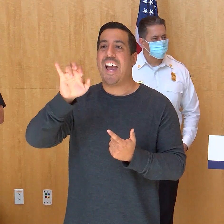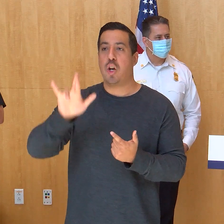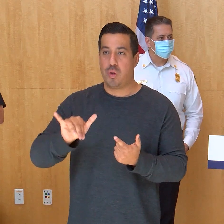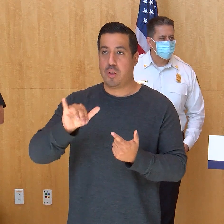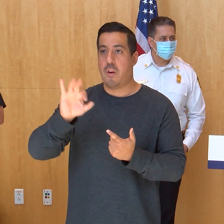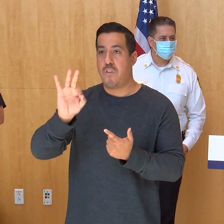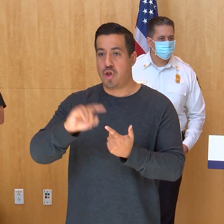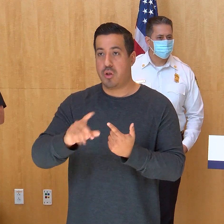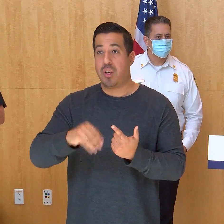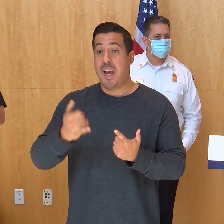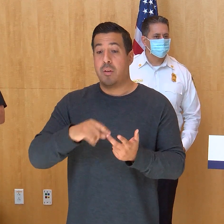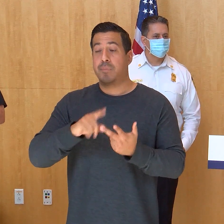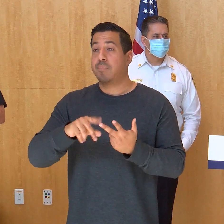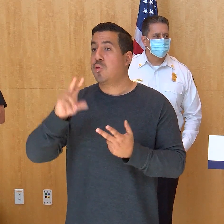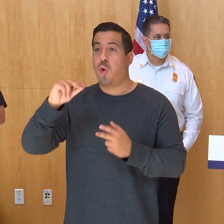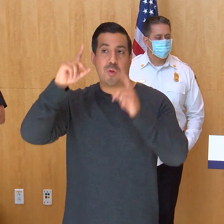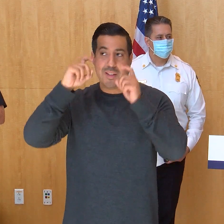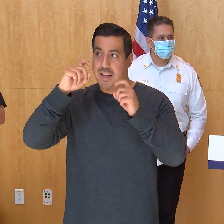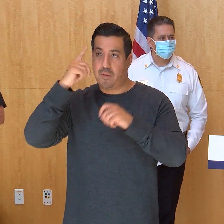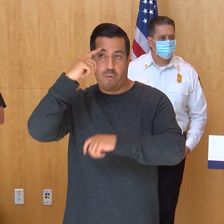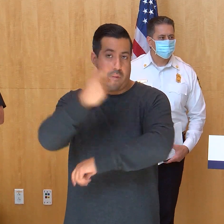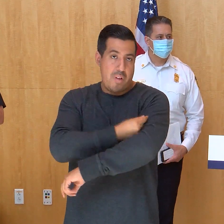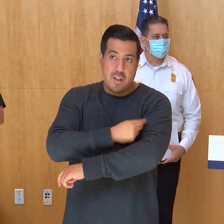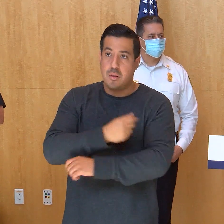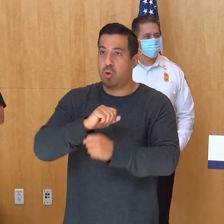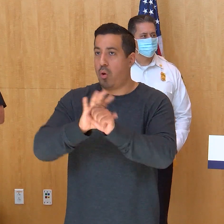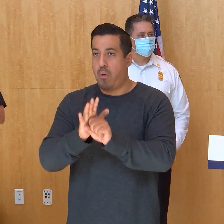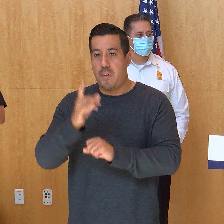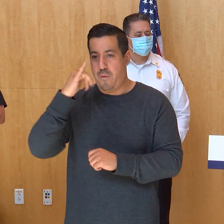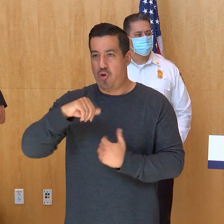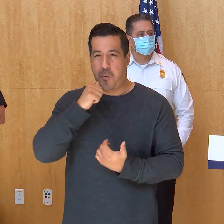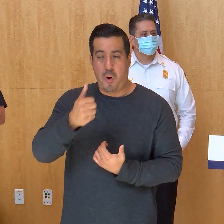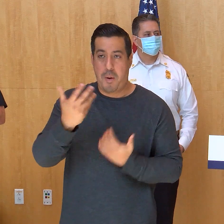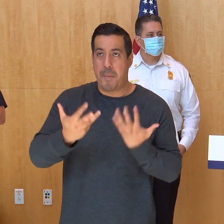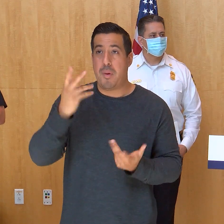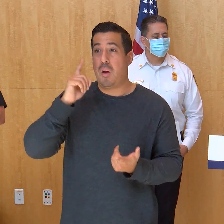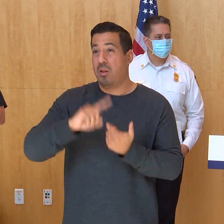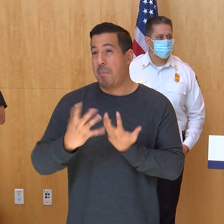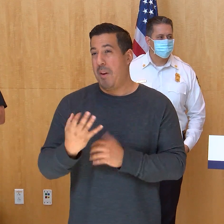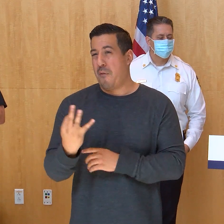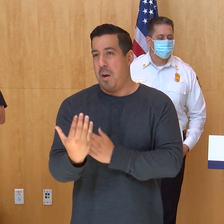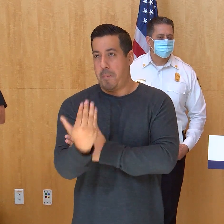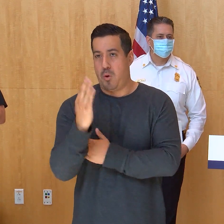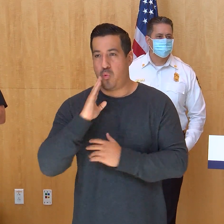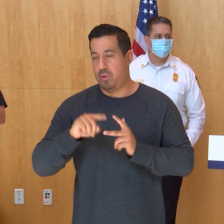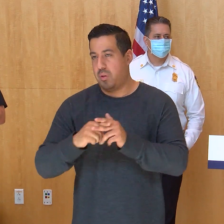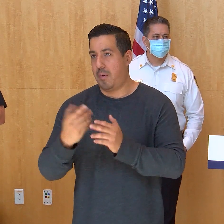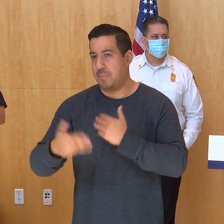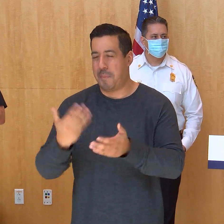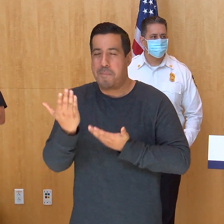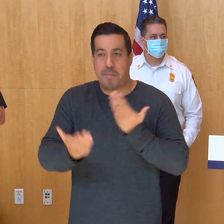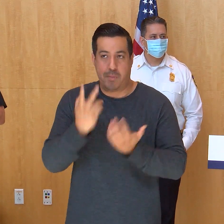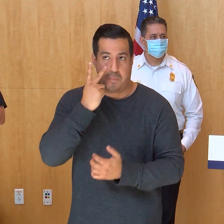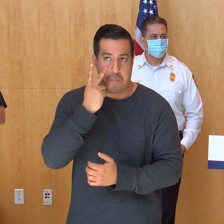no testing or vaccine distribution in the city of Houston tomorrow, and it probably won't pick up again until Friday morning because of the weather.